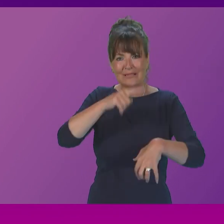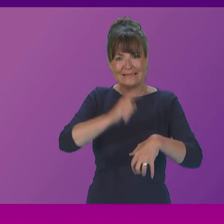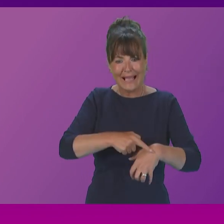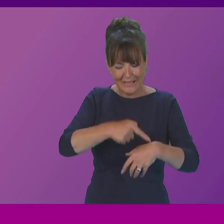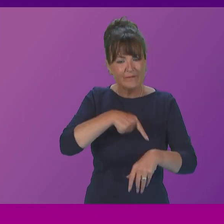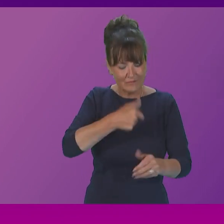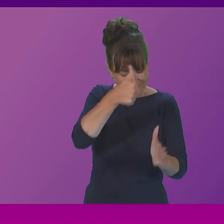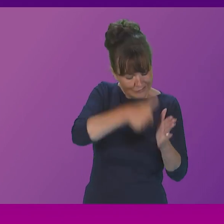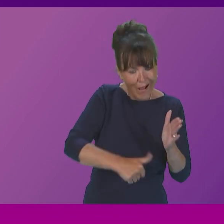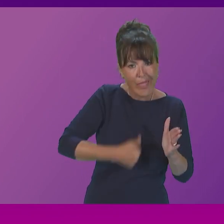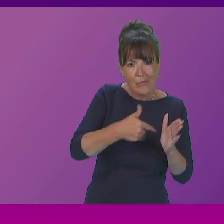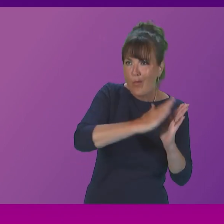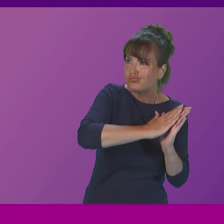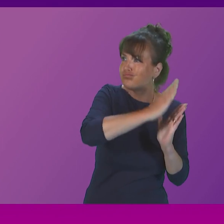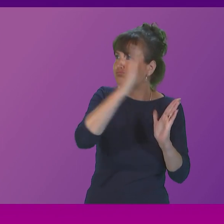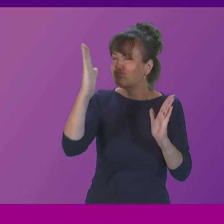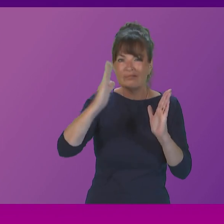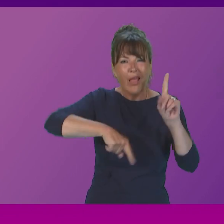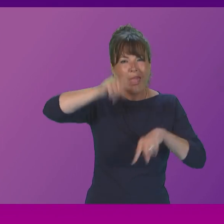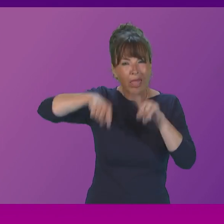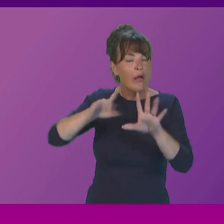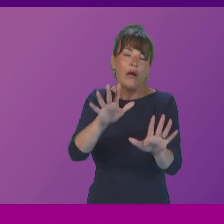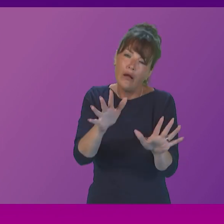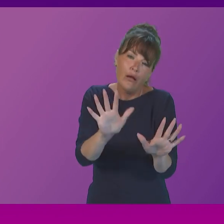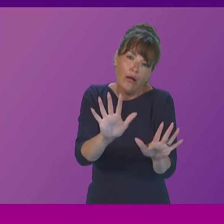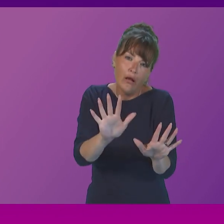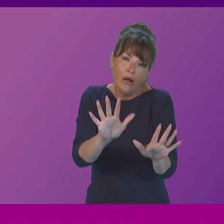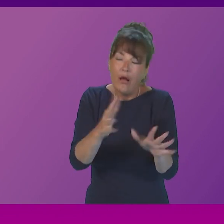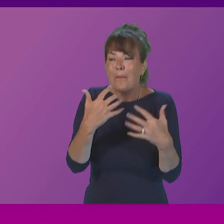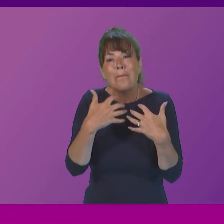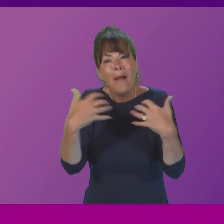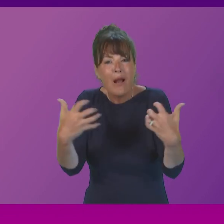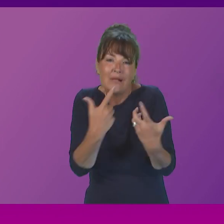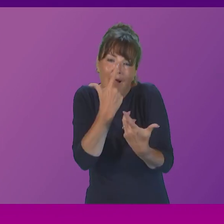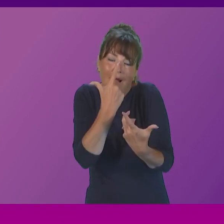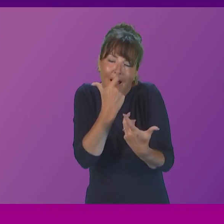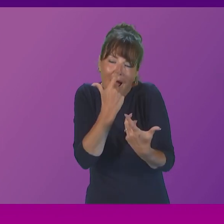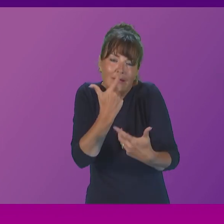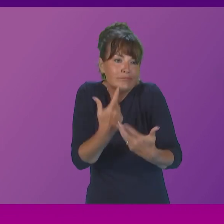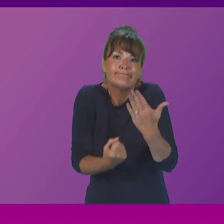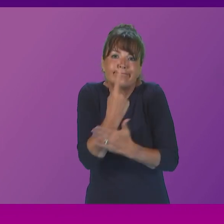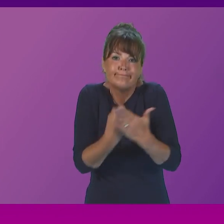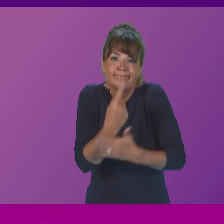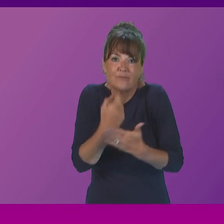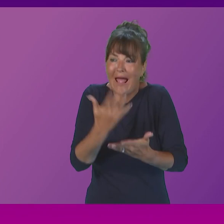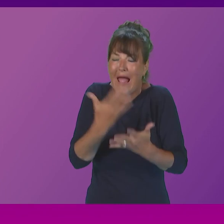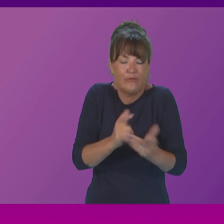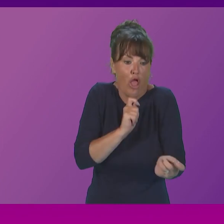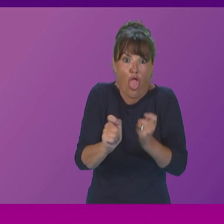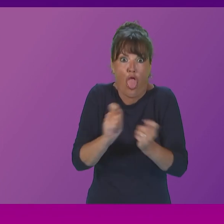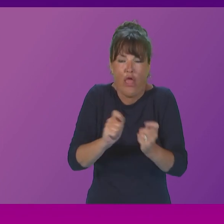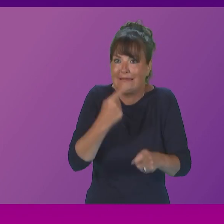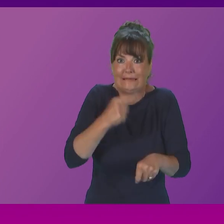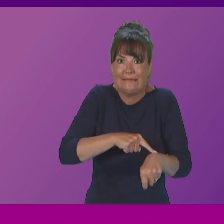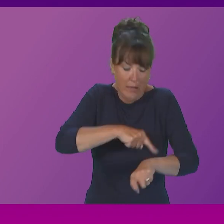that unpredictability as possible. Parliaments are always going to have to, you know, there's going to be times where you have to change business at short